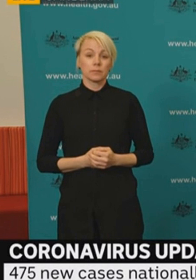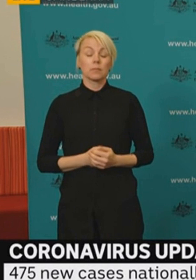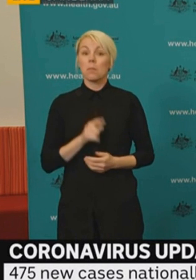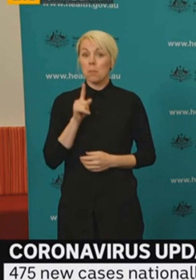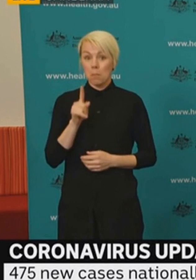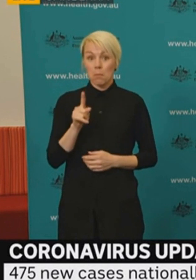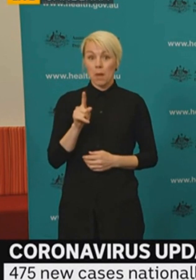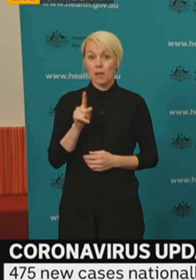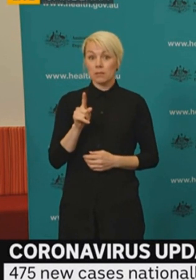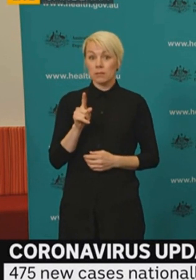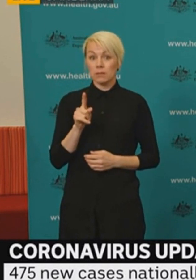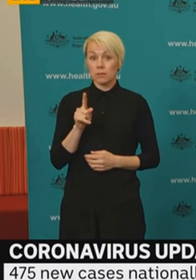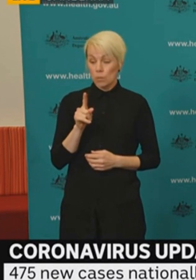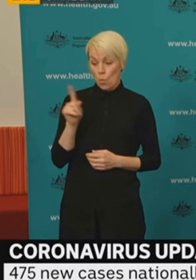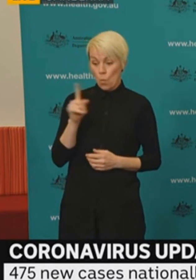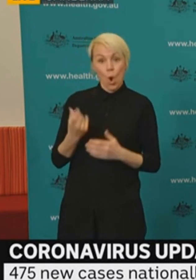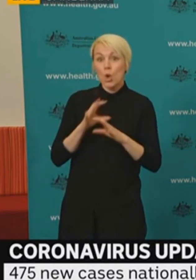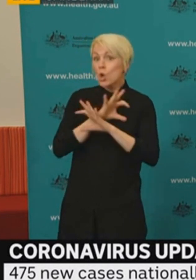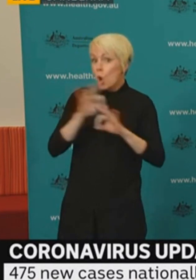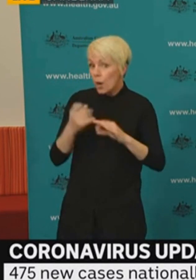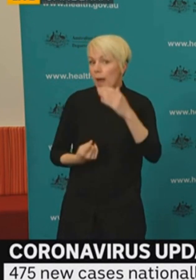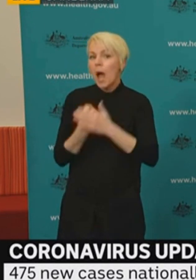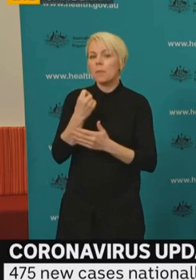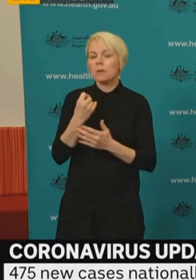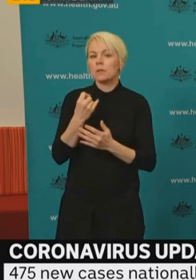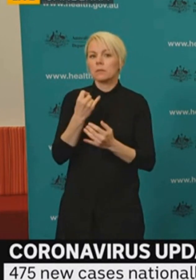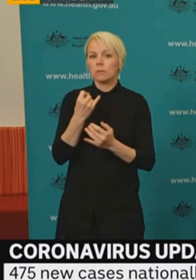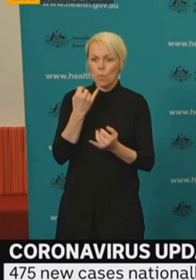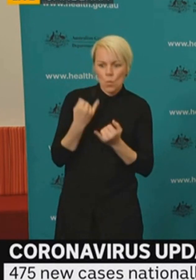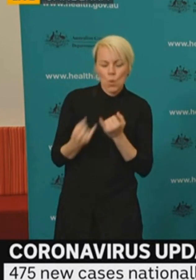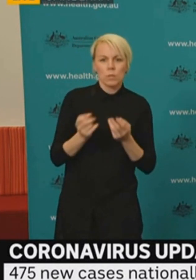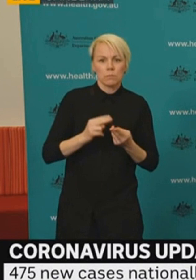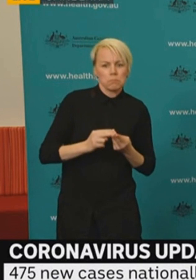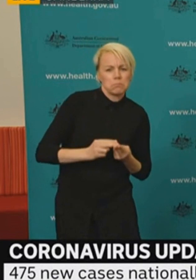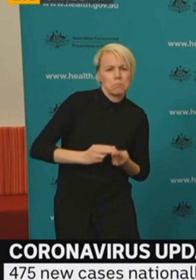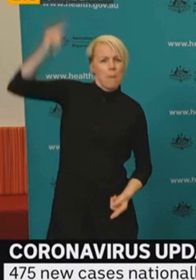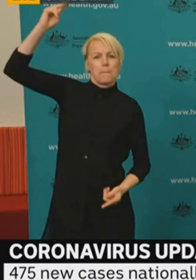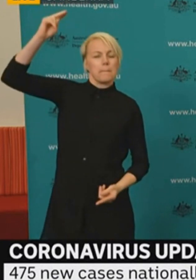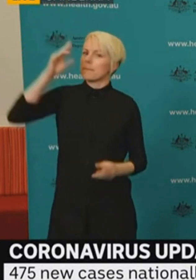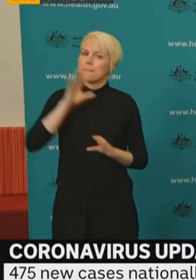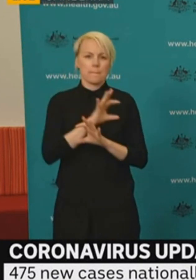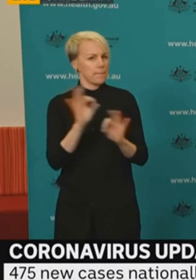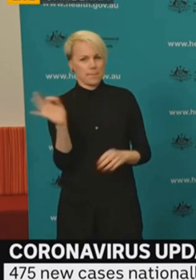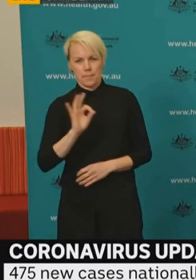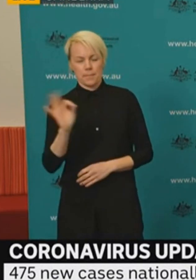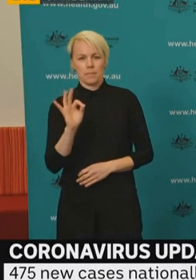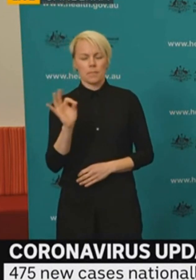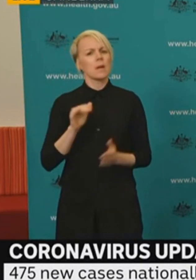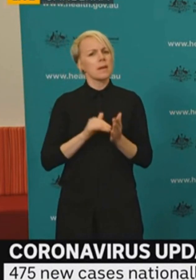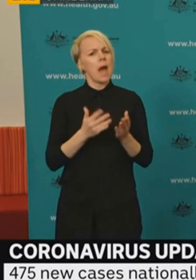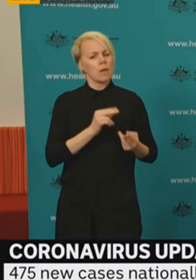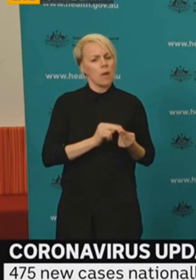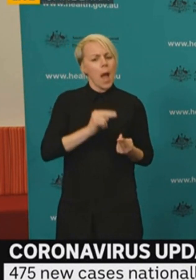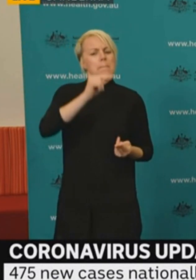those numbers are not doubling on a week-by-week basis, we have reached a relatively steady